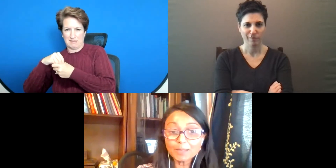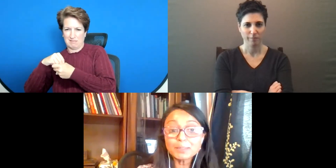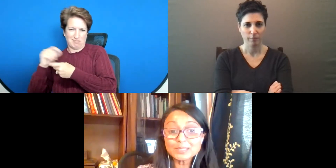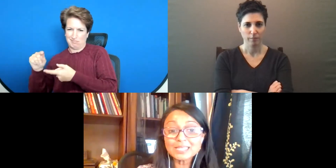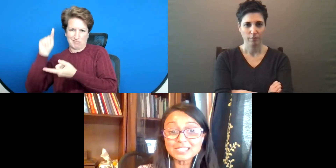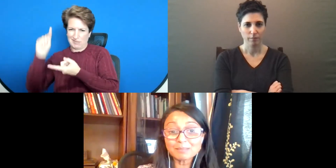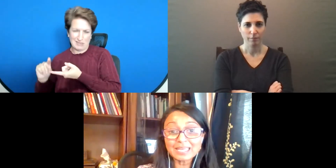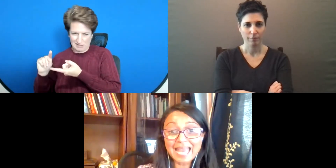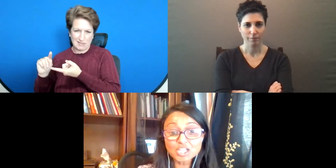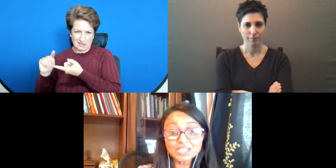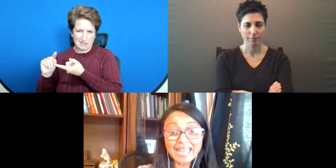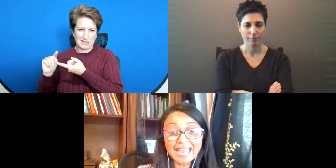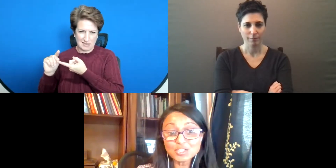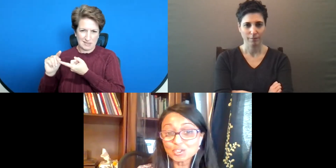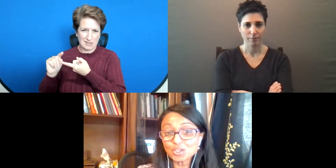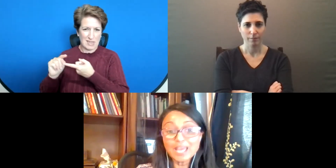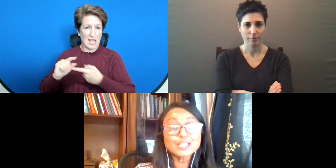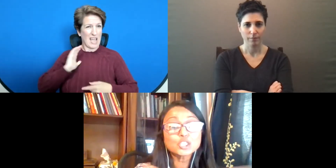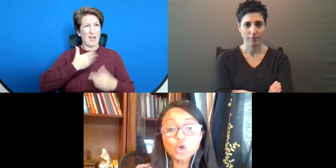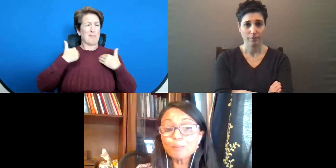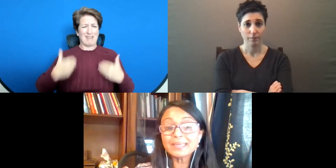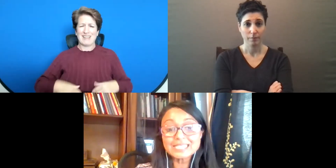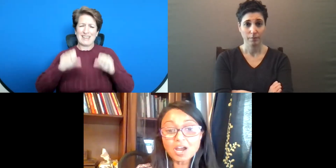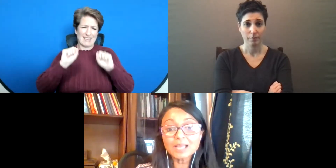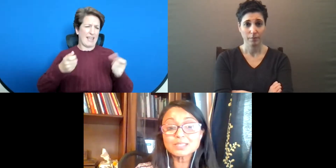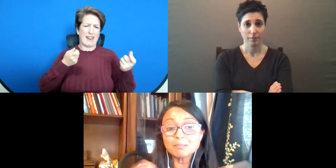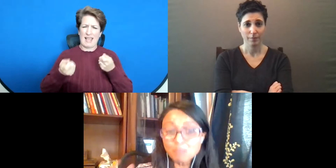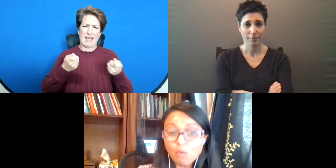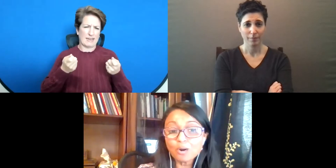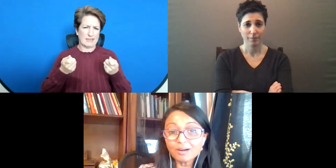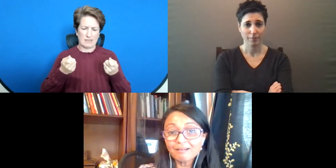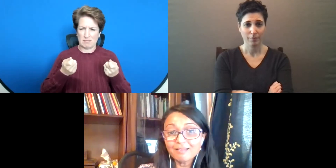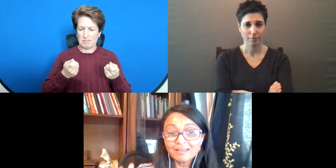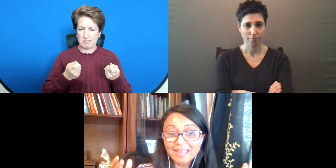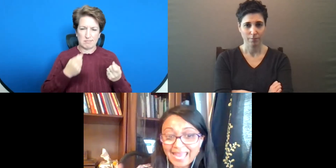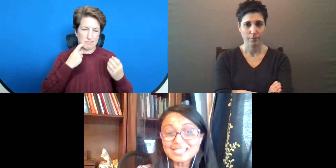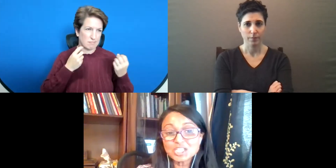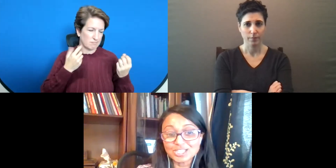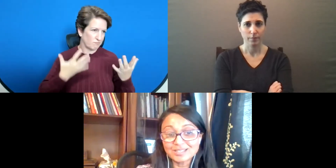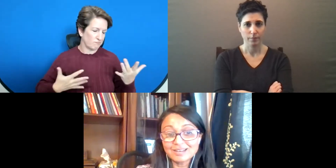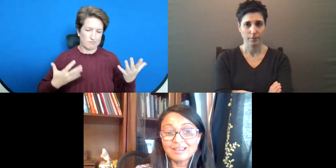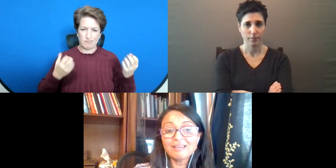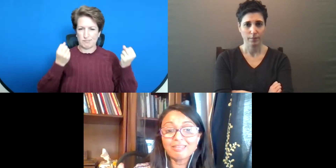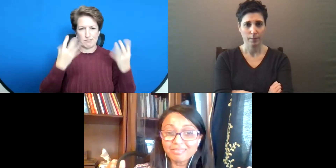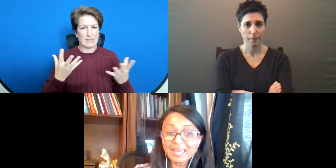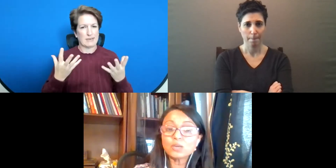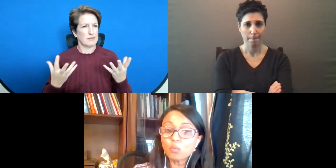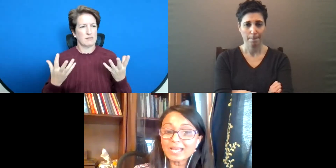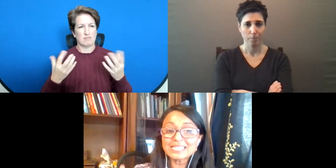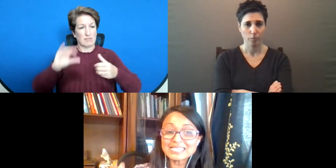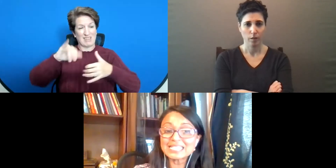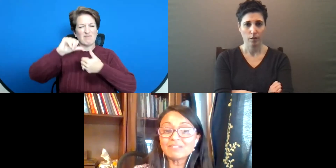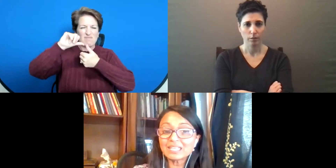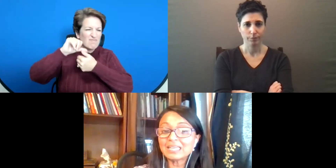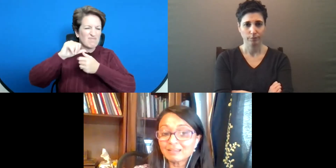it. Our immune system can actually handle so many times more antigen